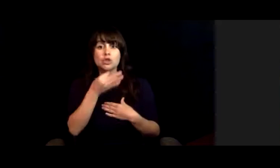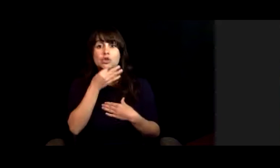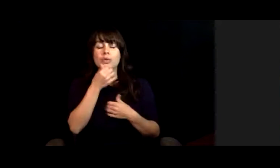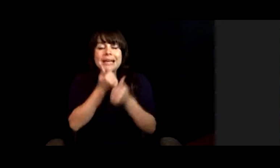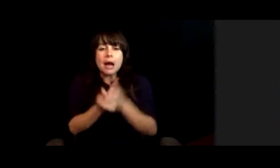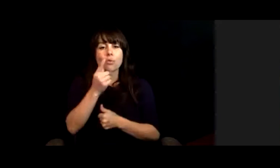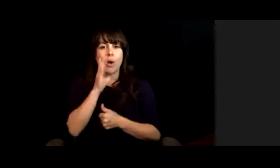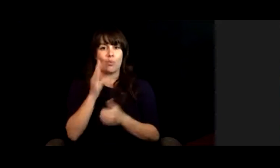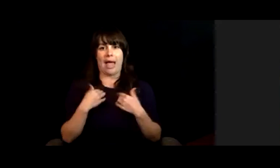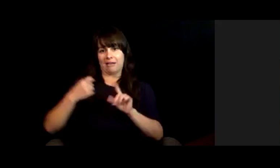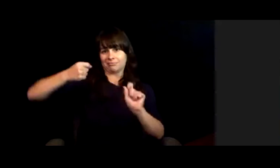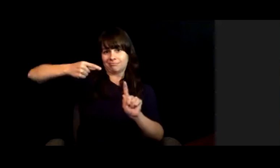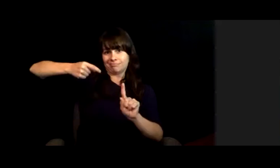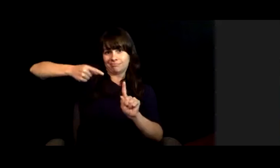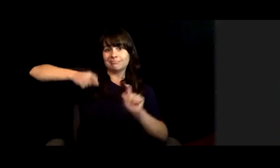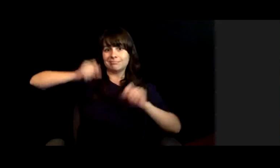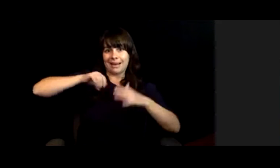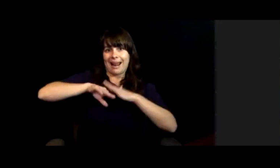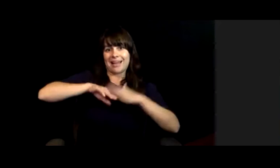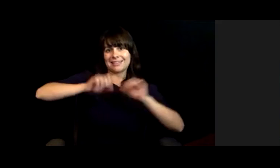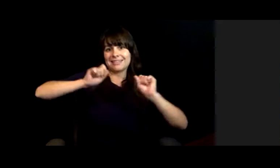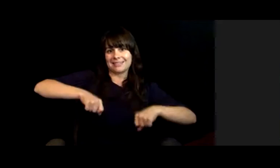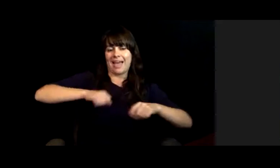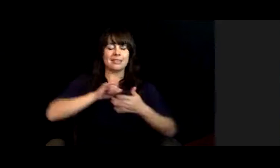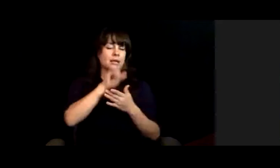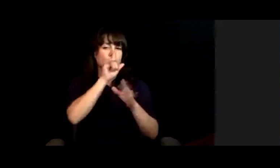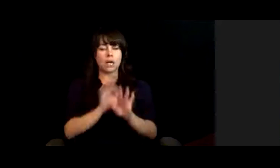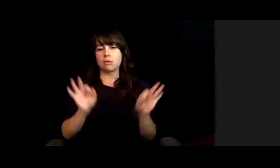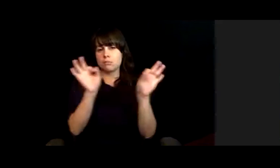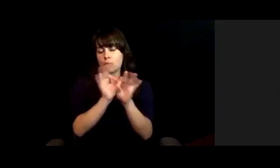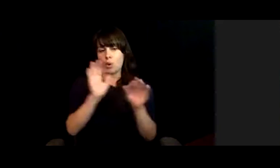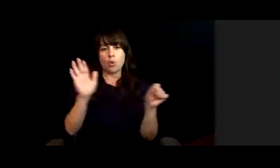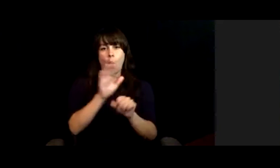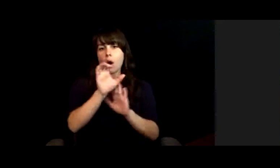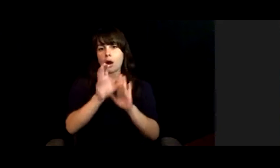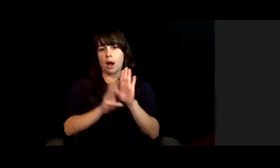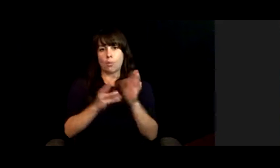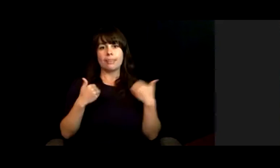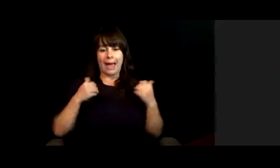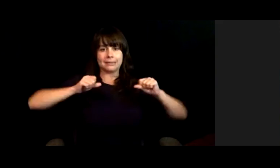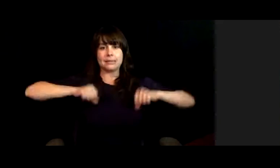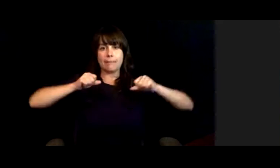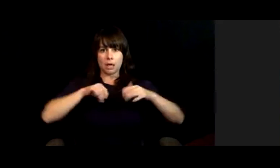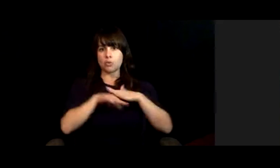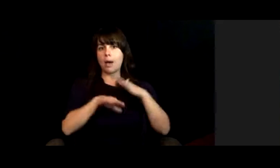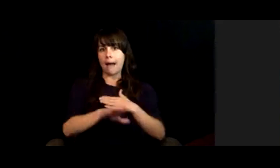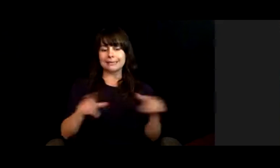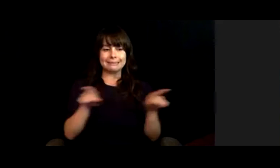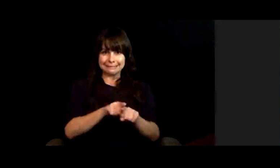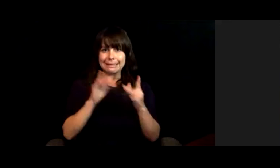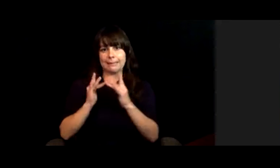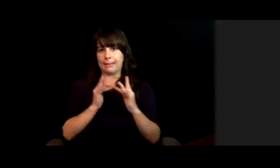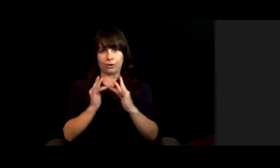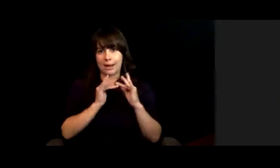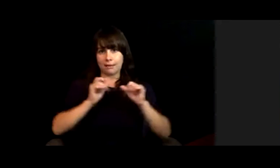is another, that's really important, and that the whole Commonwealth has that ability. And we're going to continue to